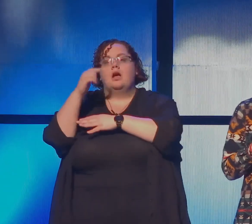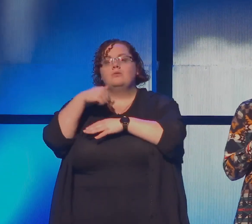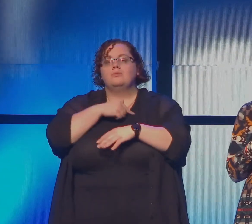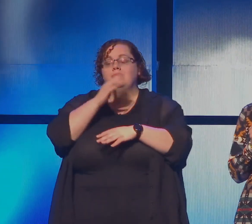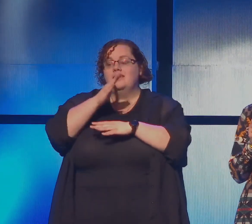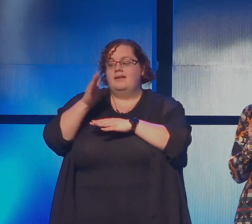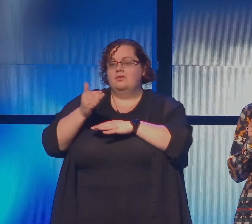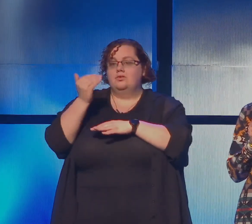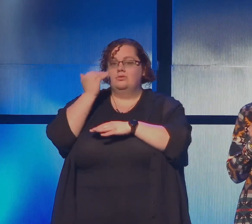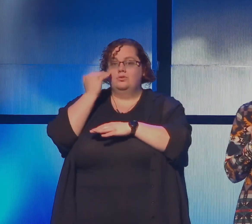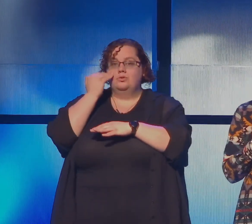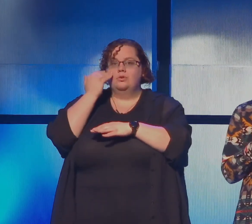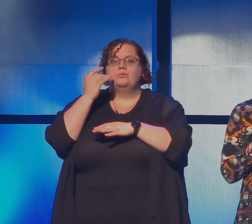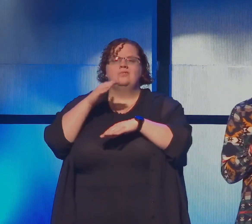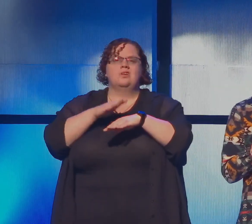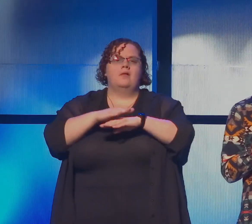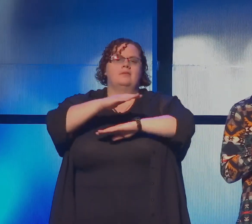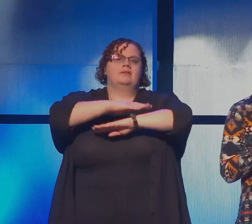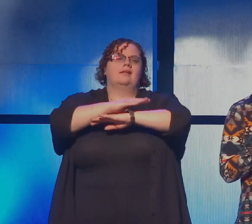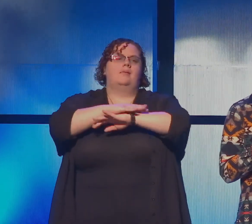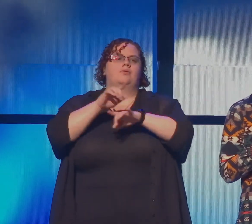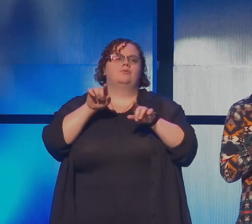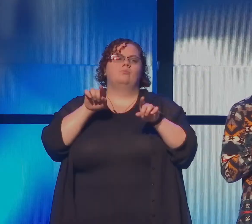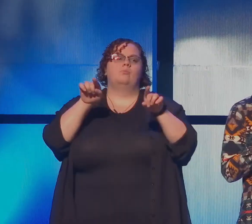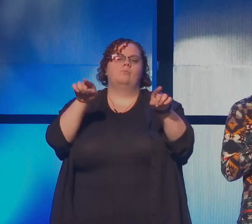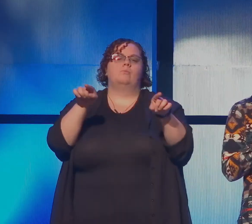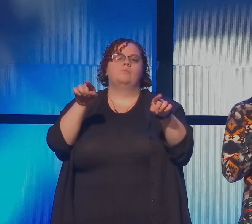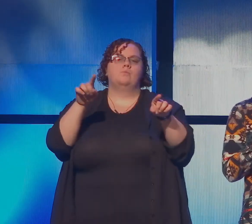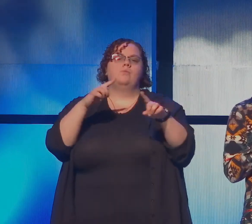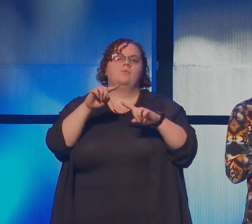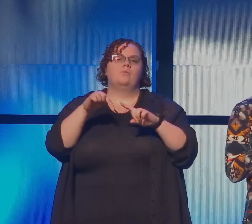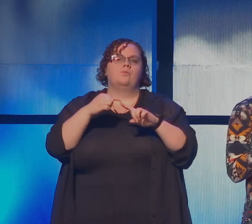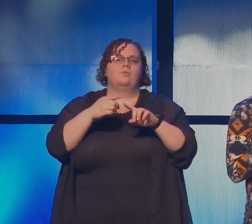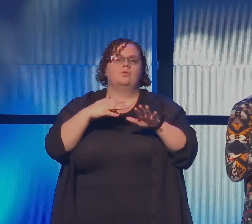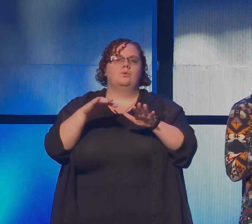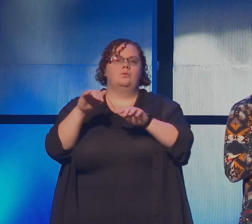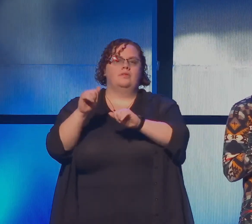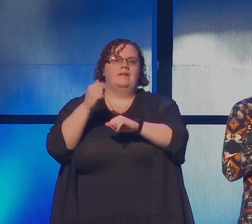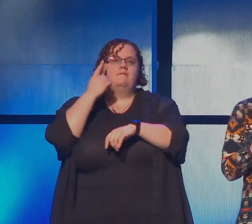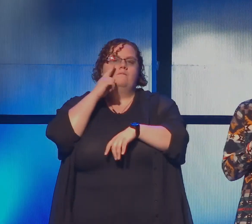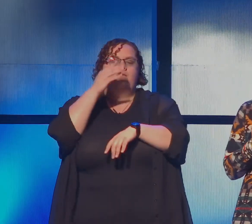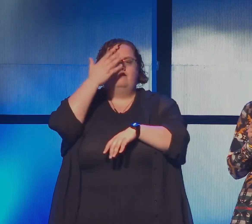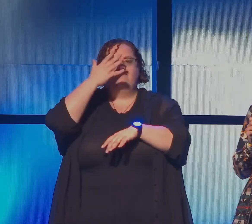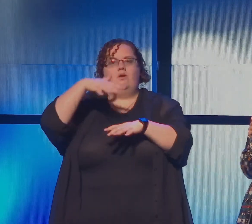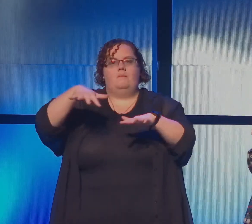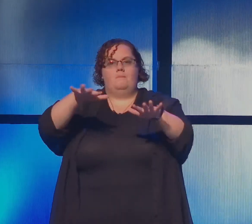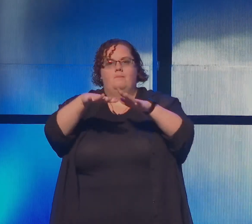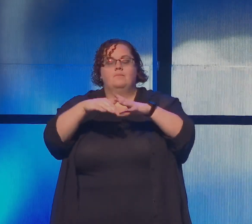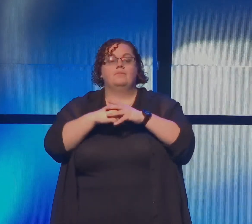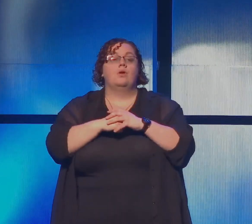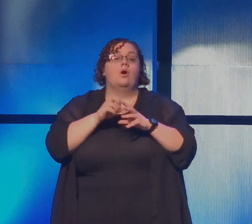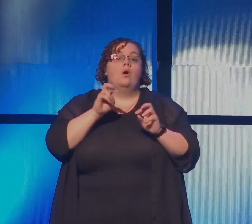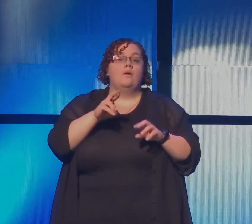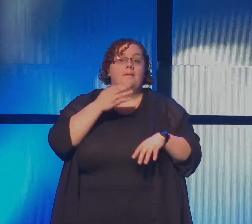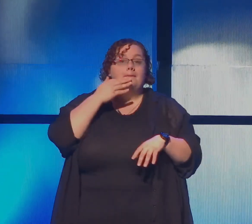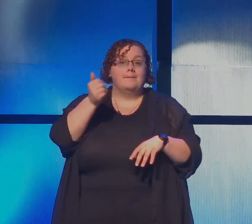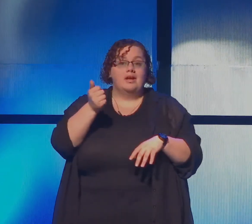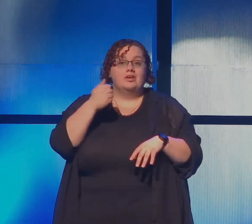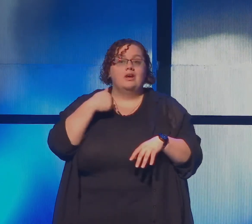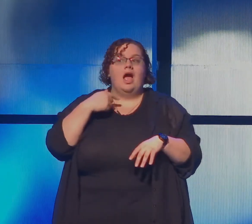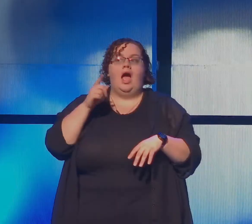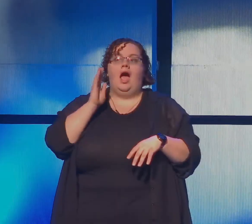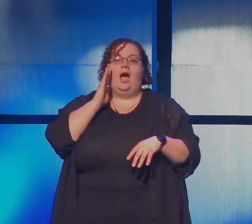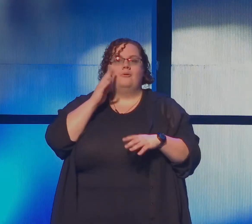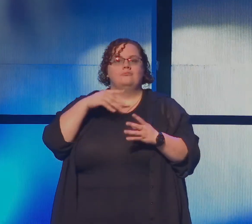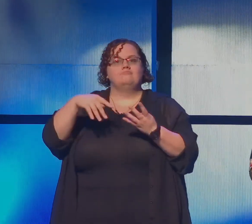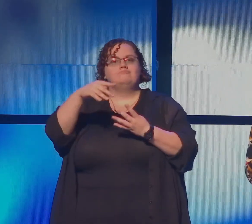tables as you head out to the atrium. And if, better yet, come visit me. I'll be